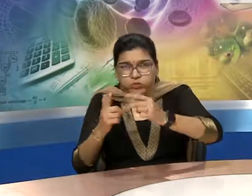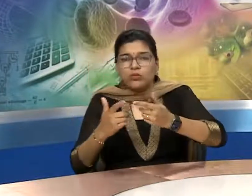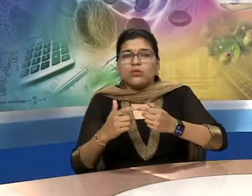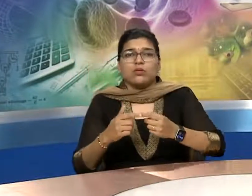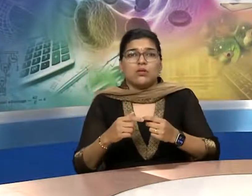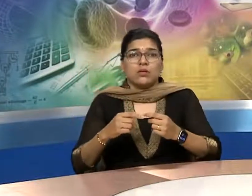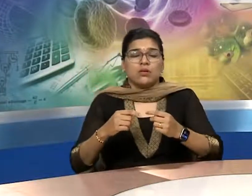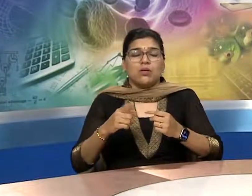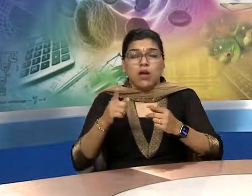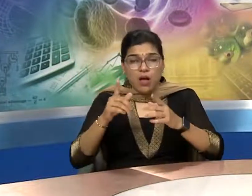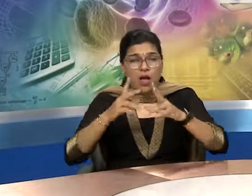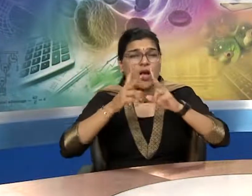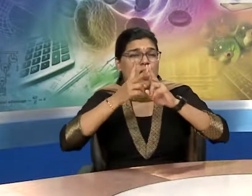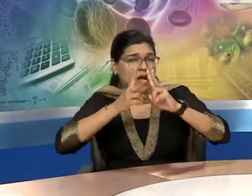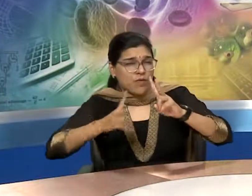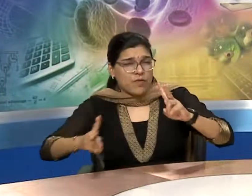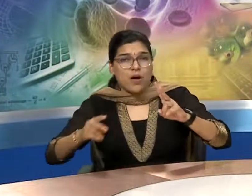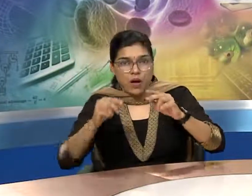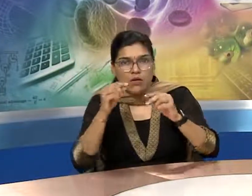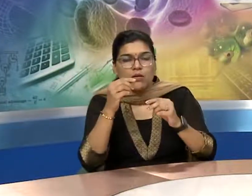those information as pamphlets.